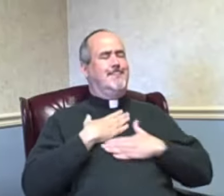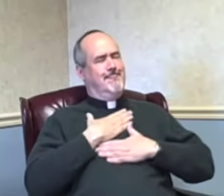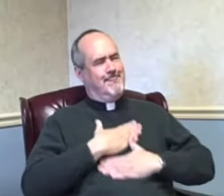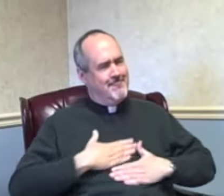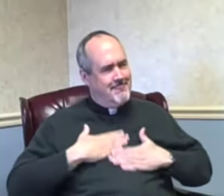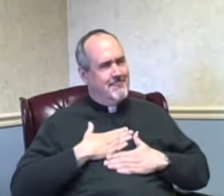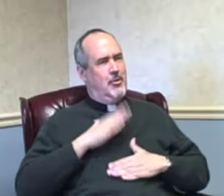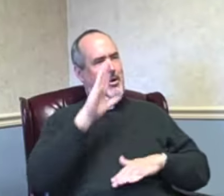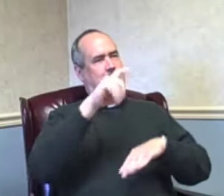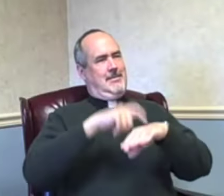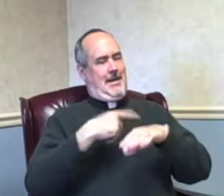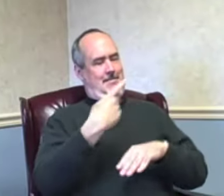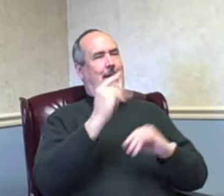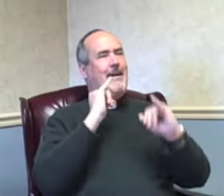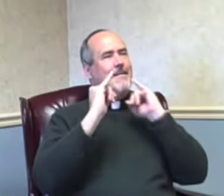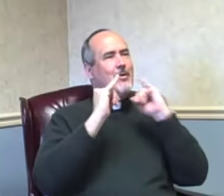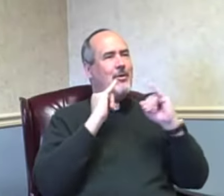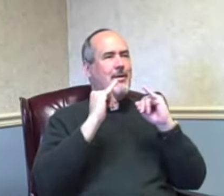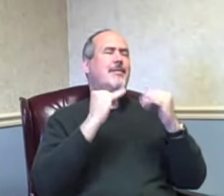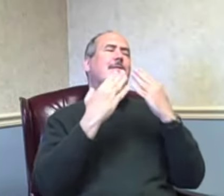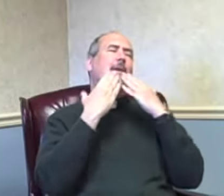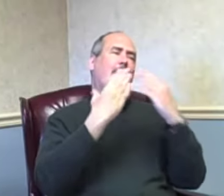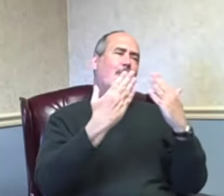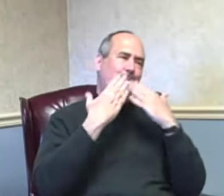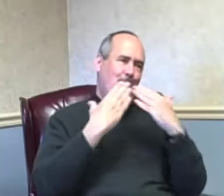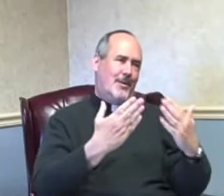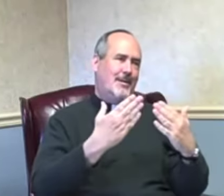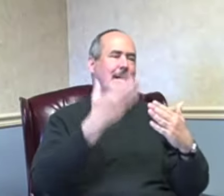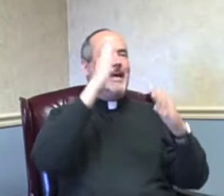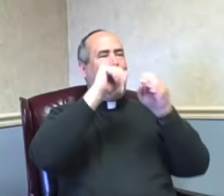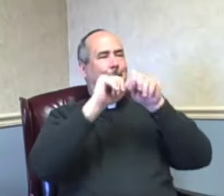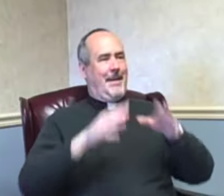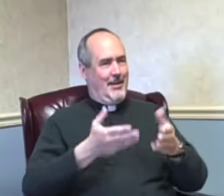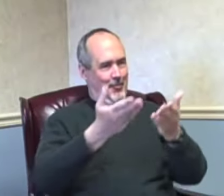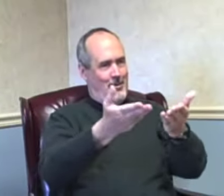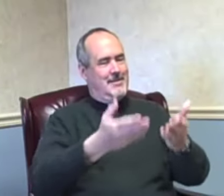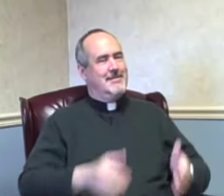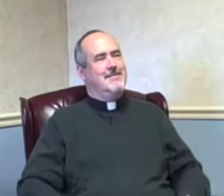tremendously. Thank you so much for your time and for doing this interview with me. Thank you, and